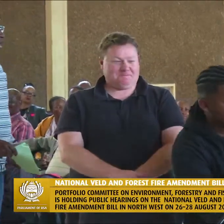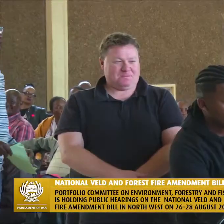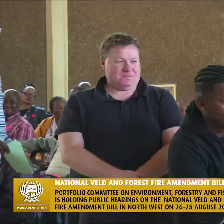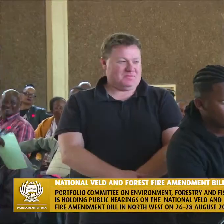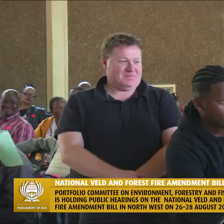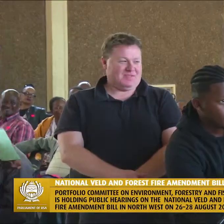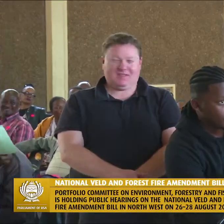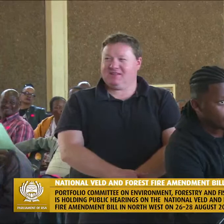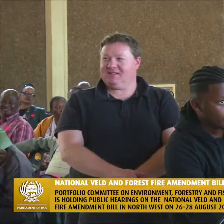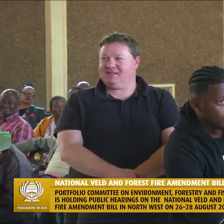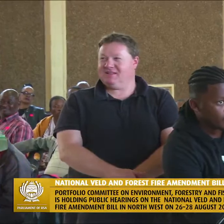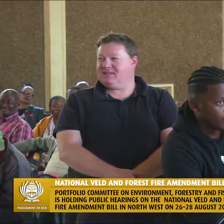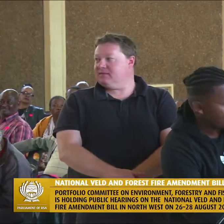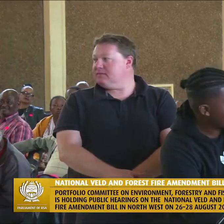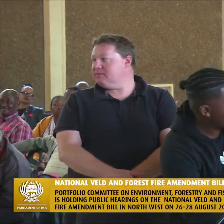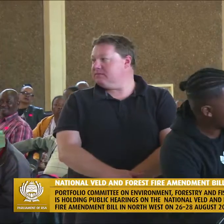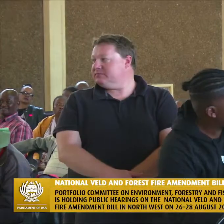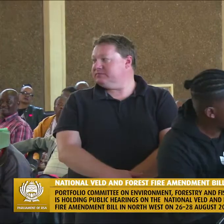all right hello